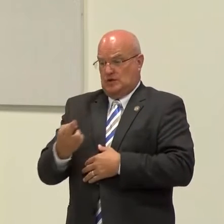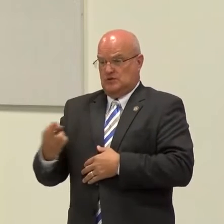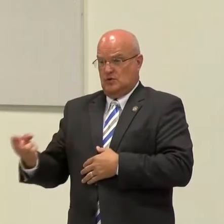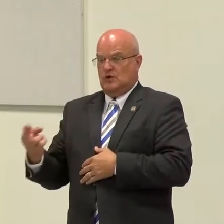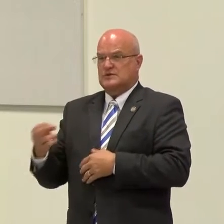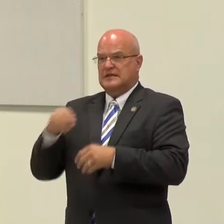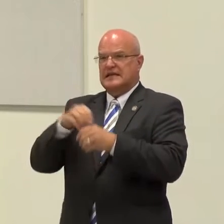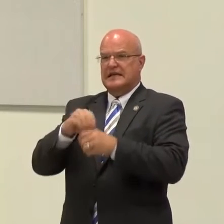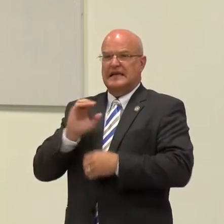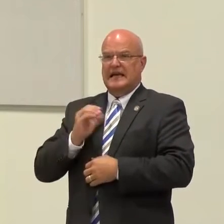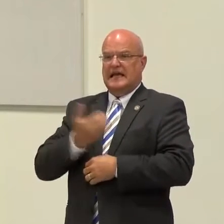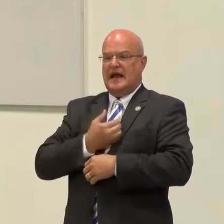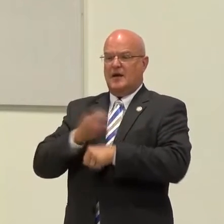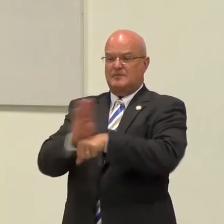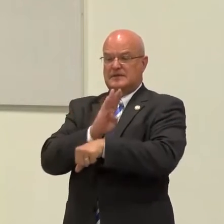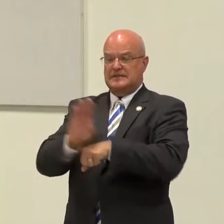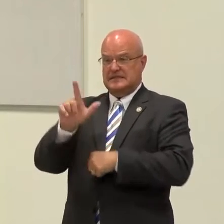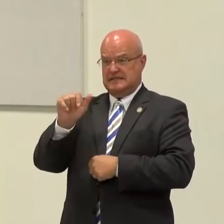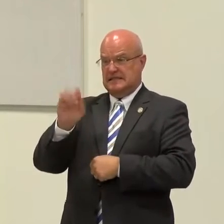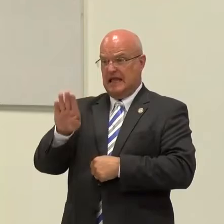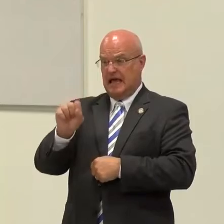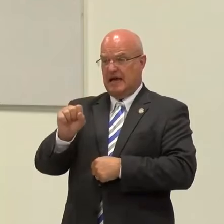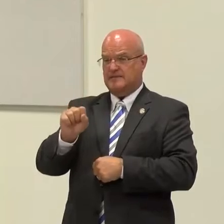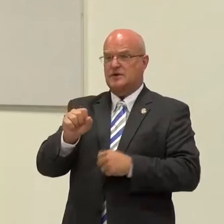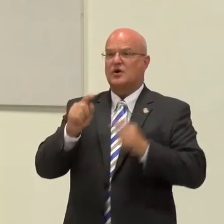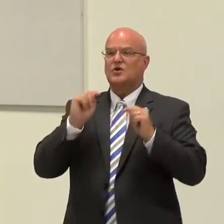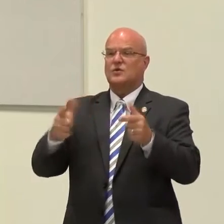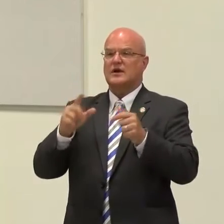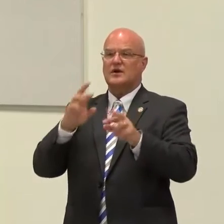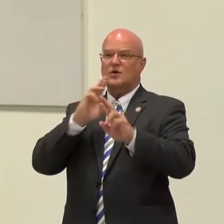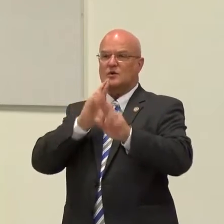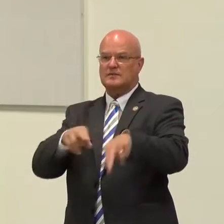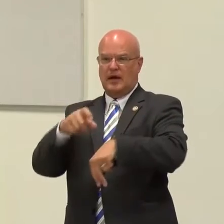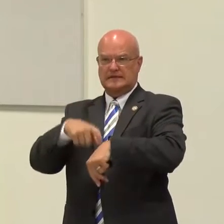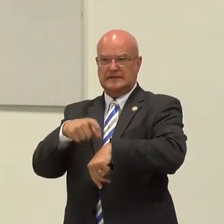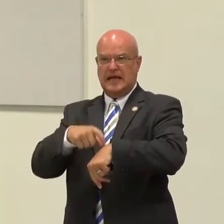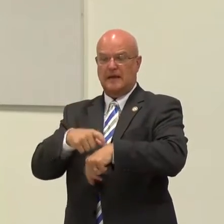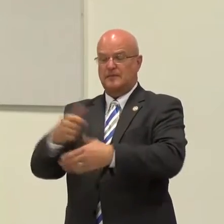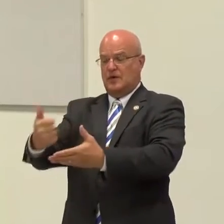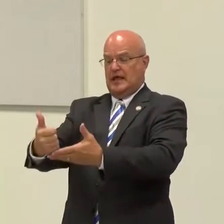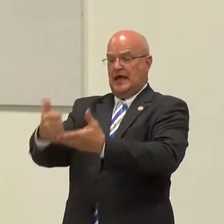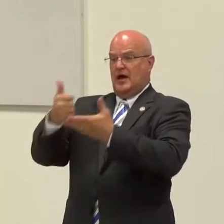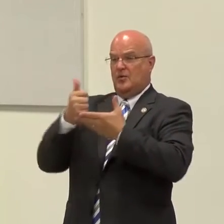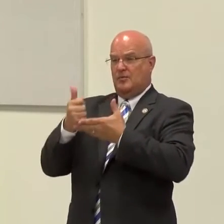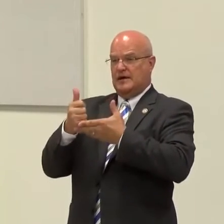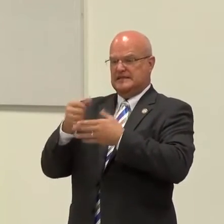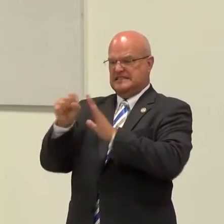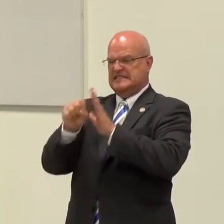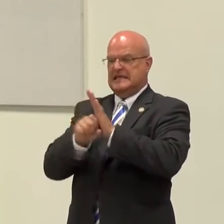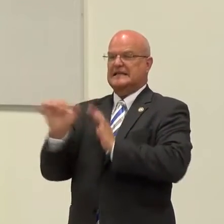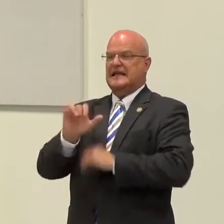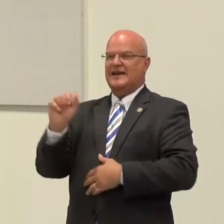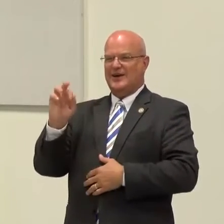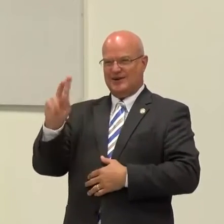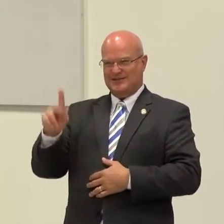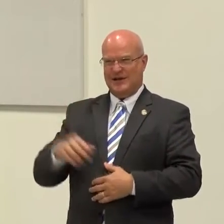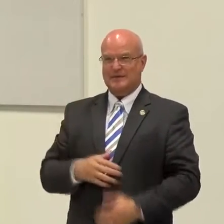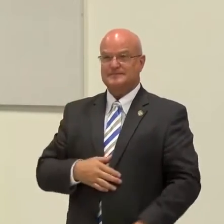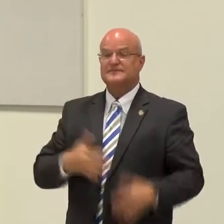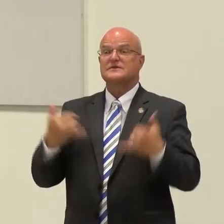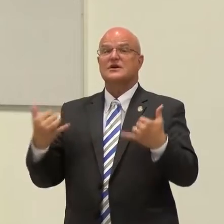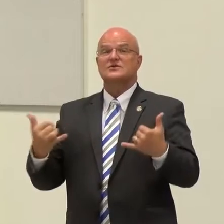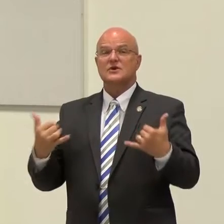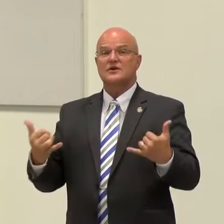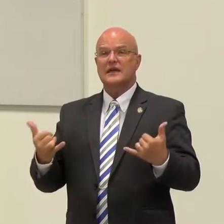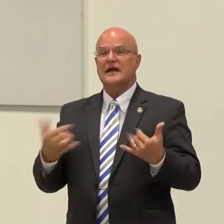resources in our commercial labs so we can get a quicker response time that will help us in states like Arkansas. With